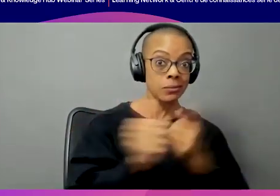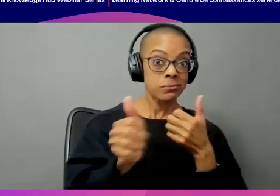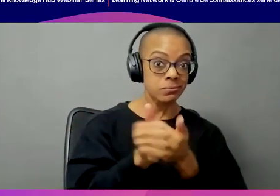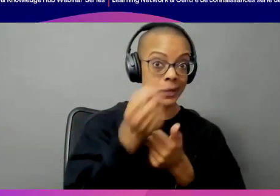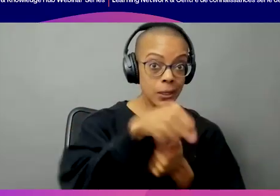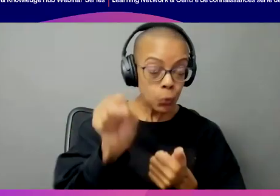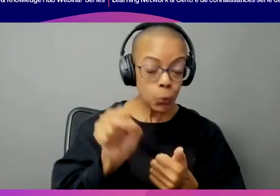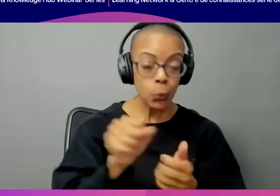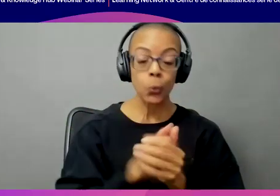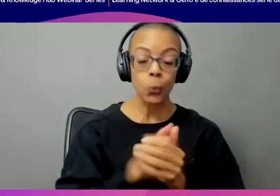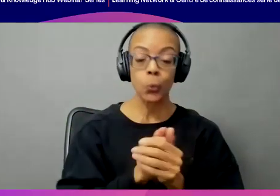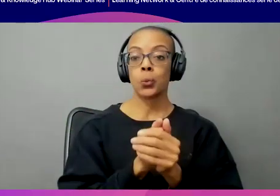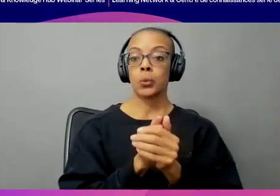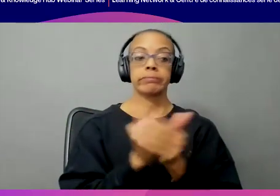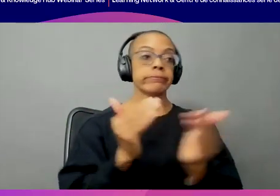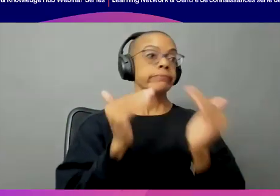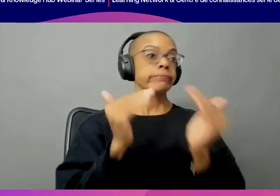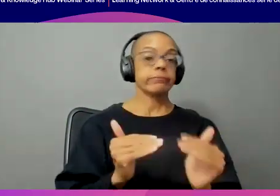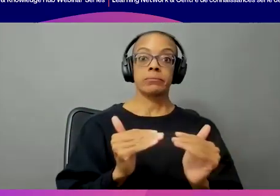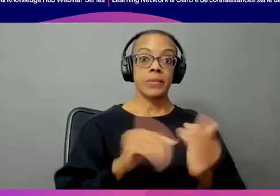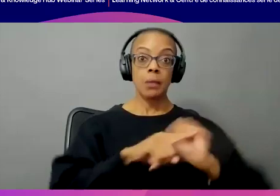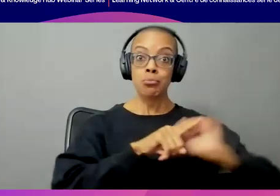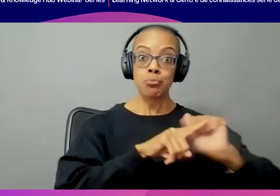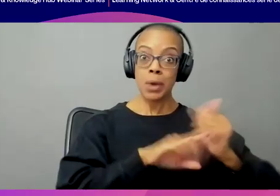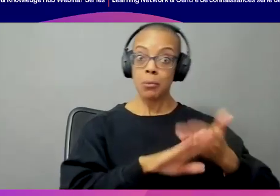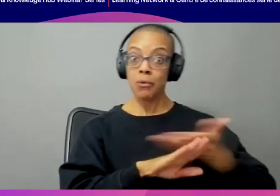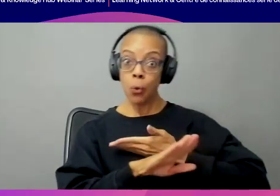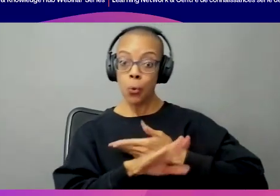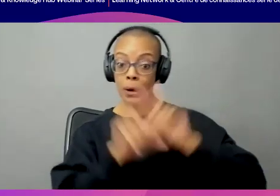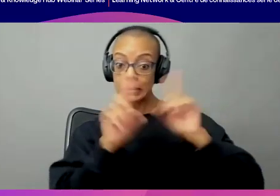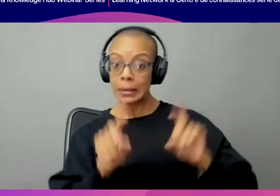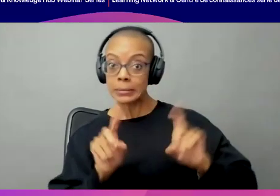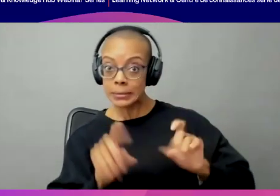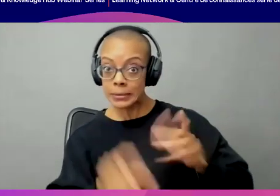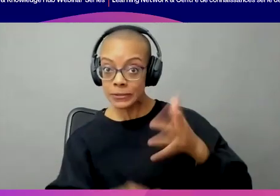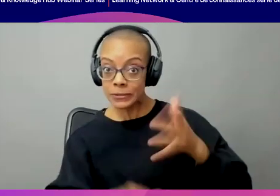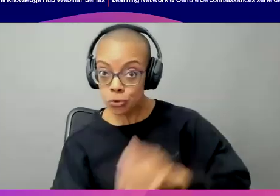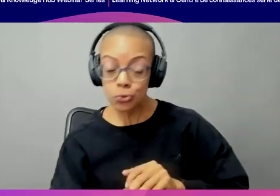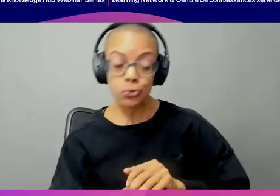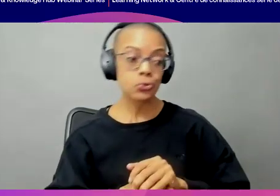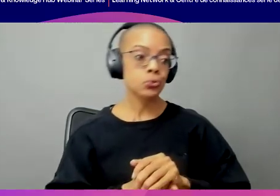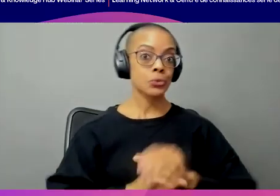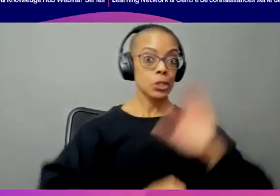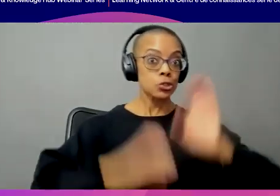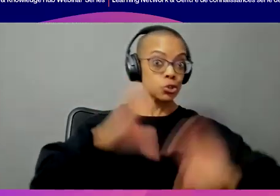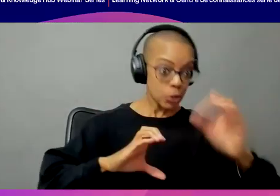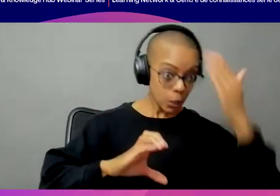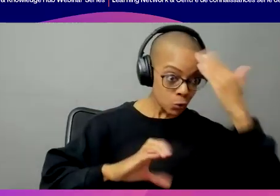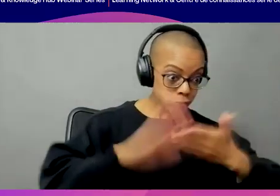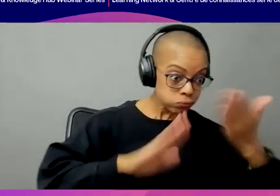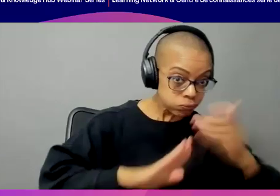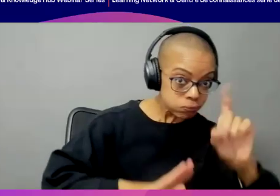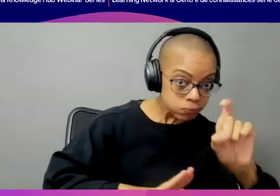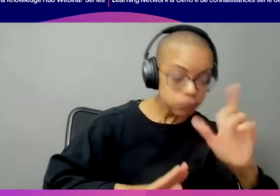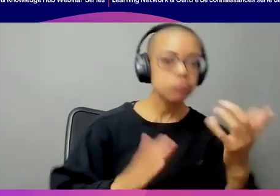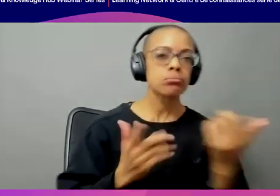updated? Had they had a run through? Did they know how to manage the chat function? Had